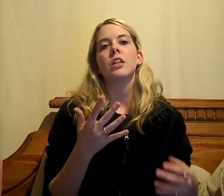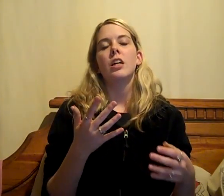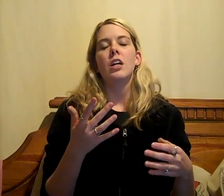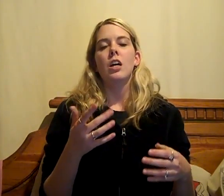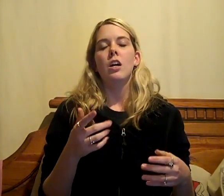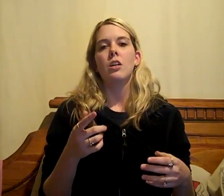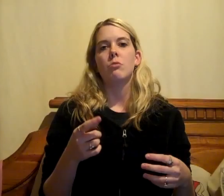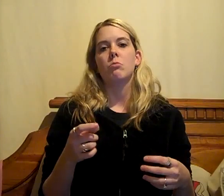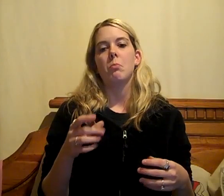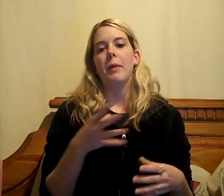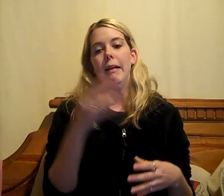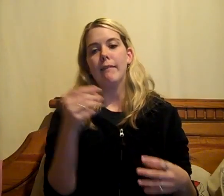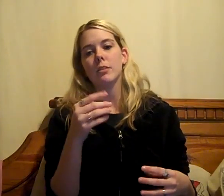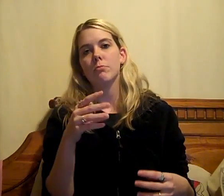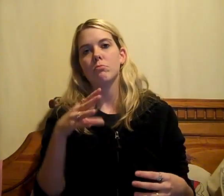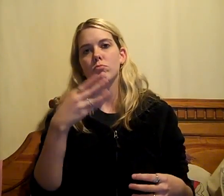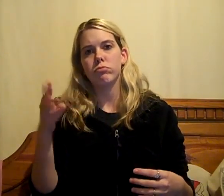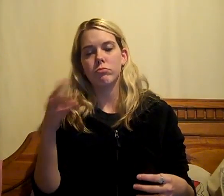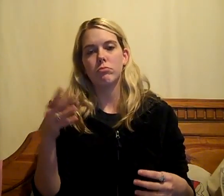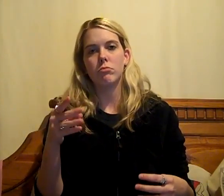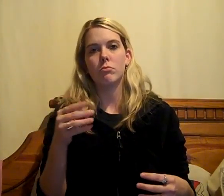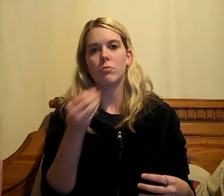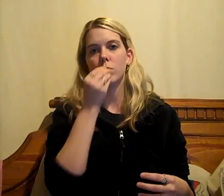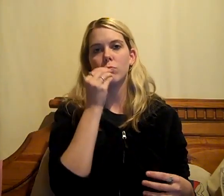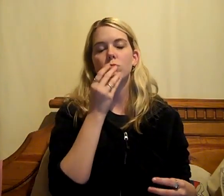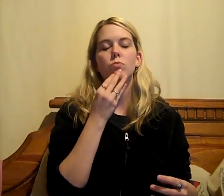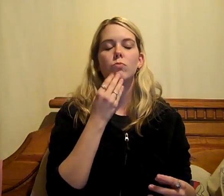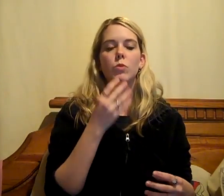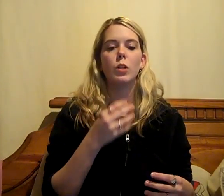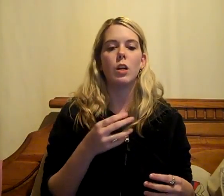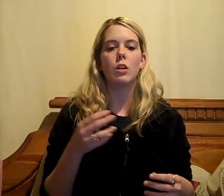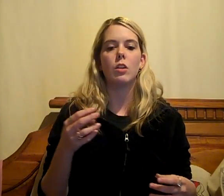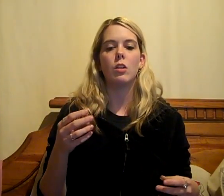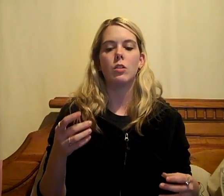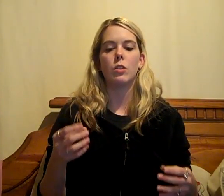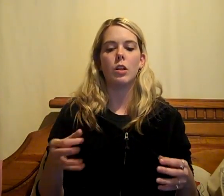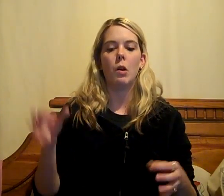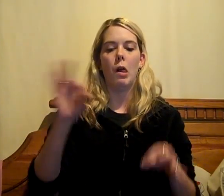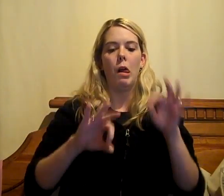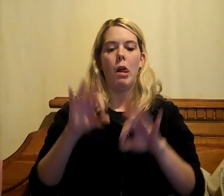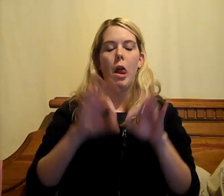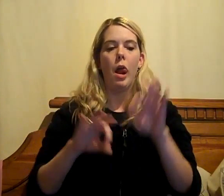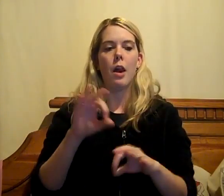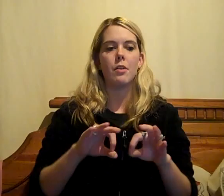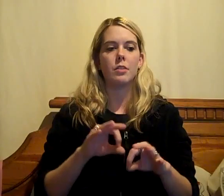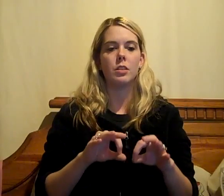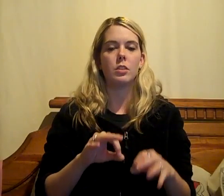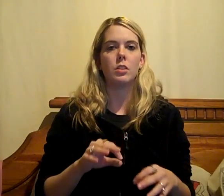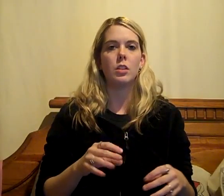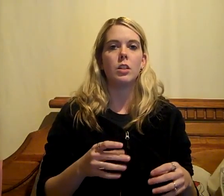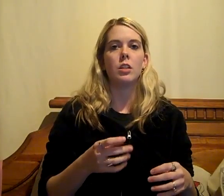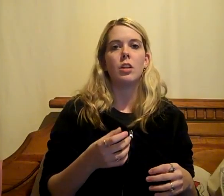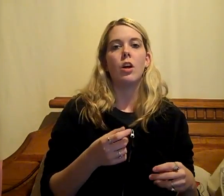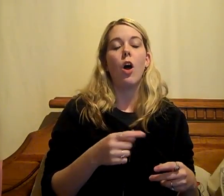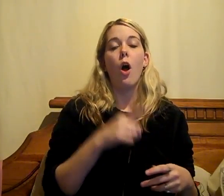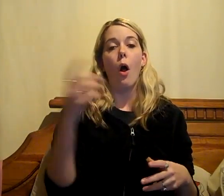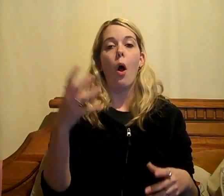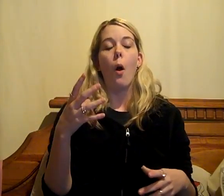up pink. Not only corn syrup, but you can do the same thing with like petroleum jelly, like Vaseline. You can